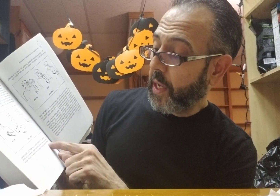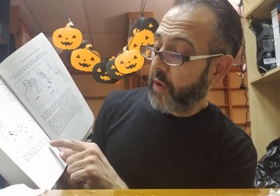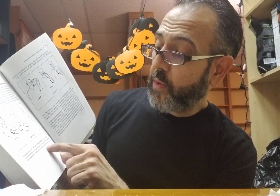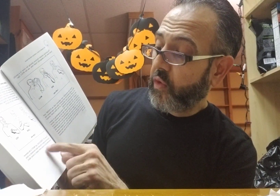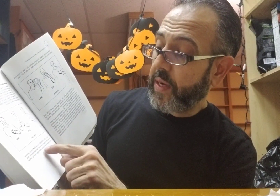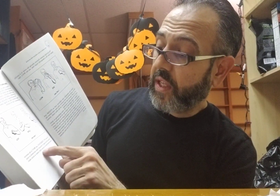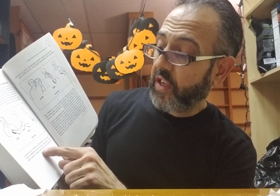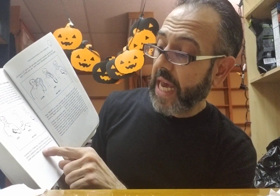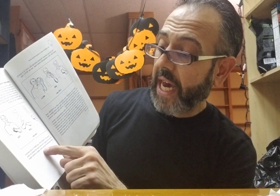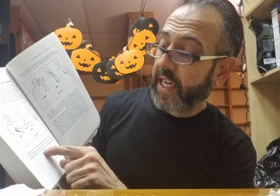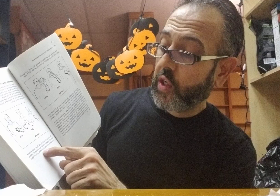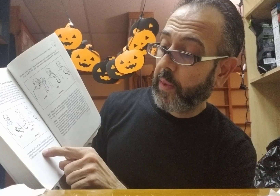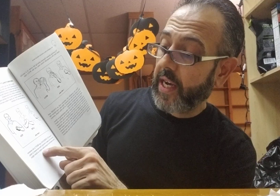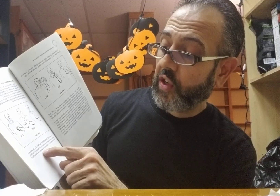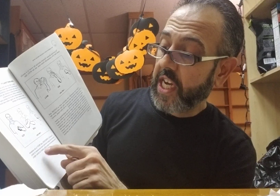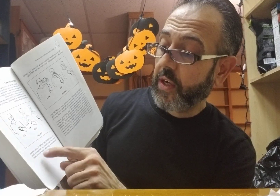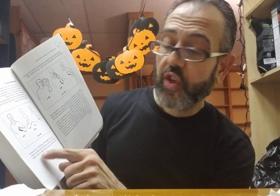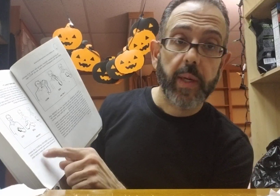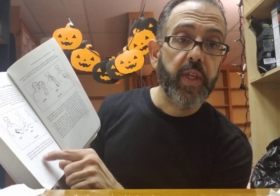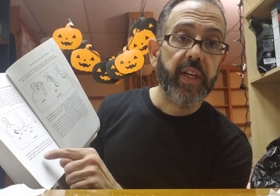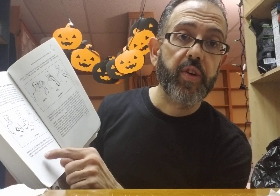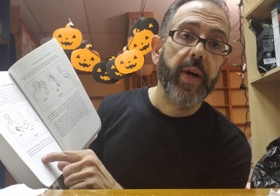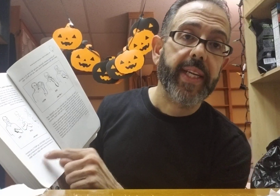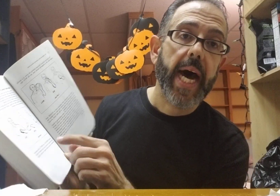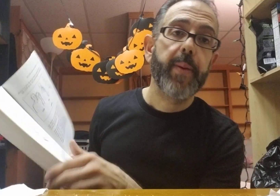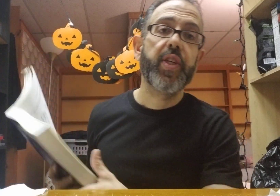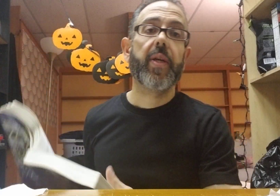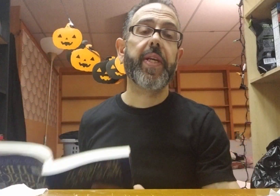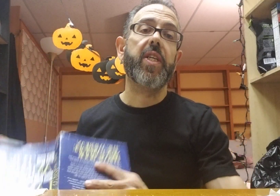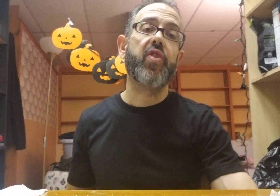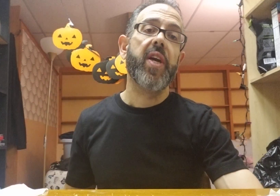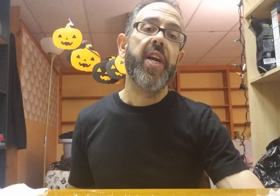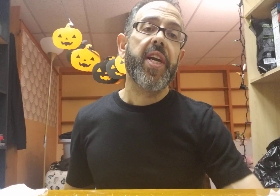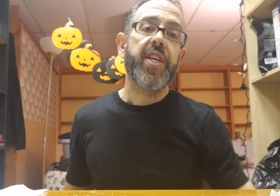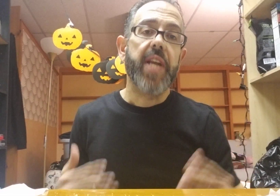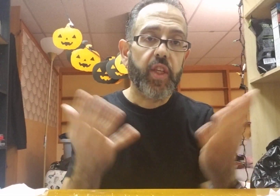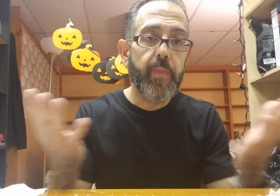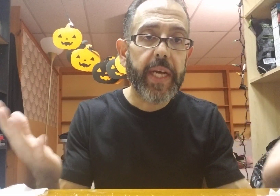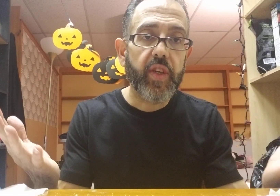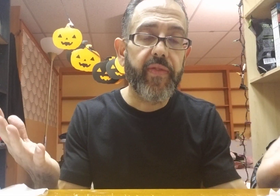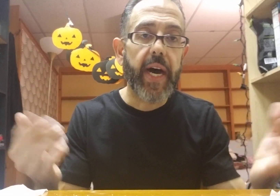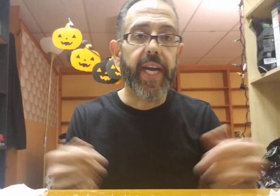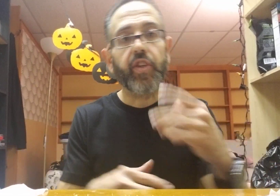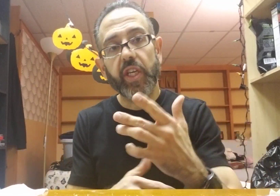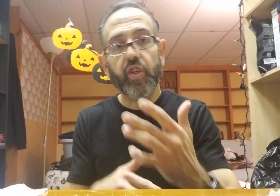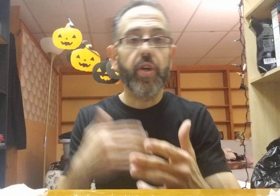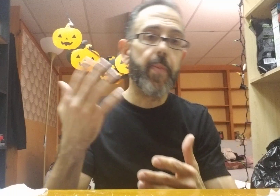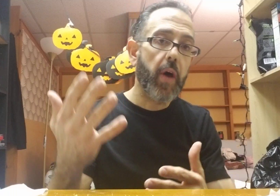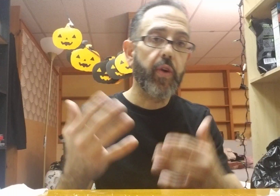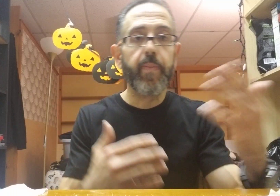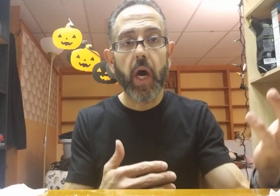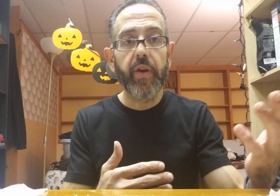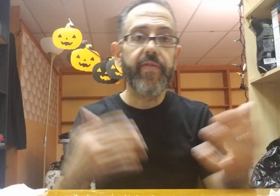the movement does not express either subject or direct object, because you're not specifying sister, mother, brother,